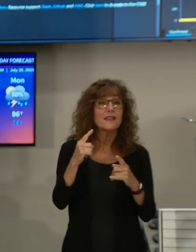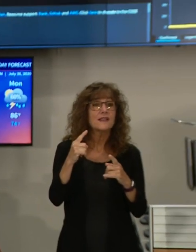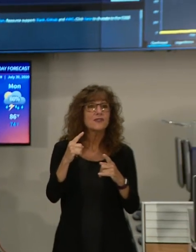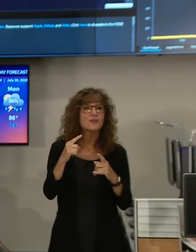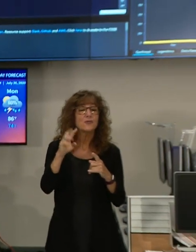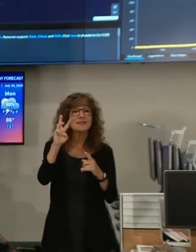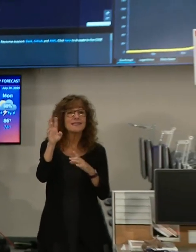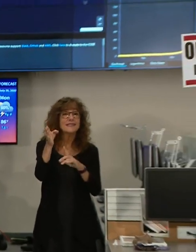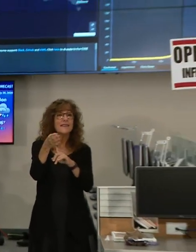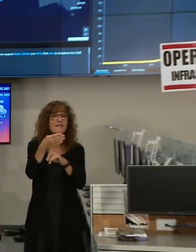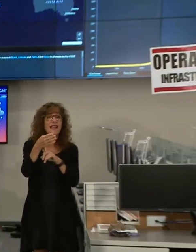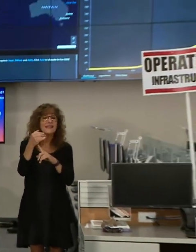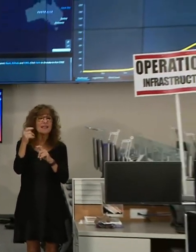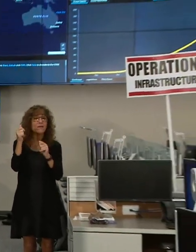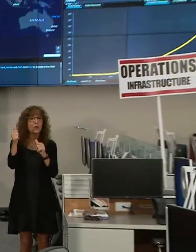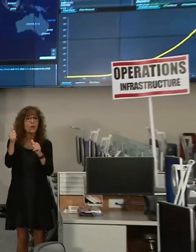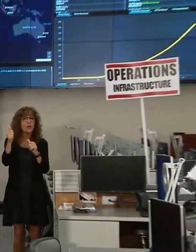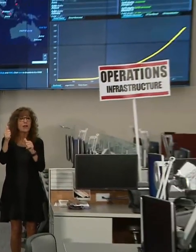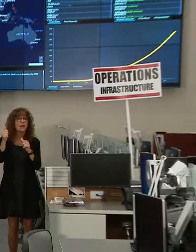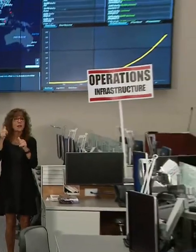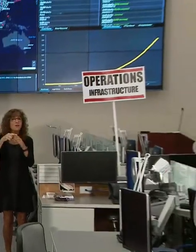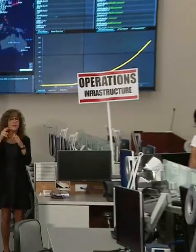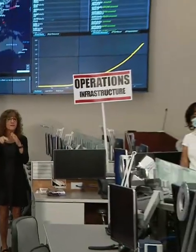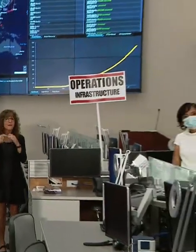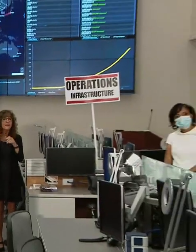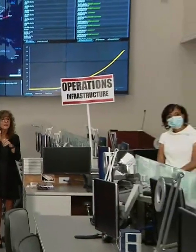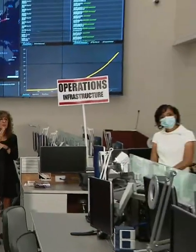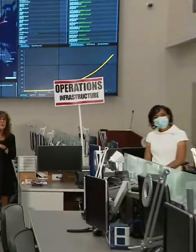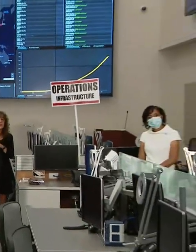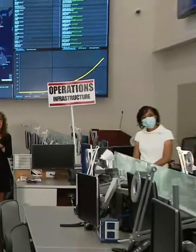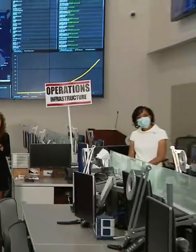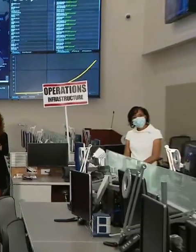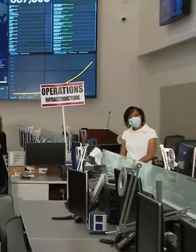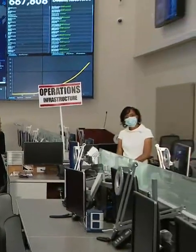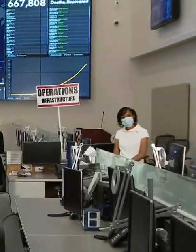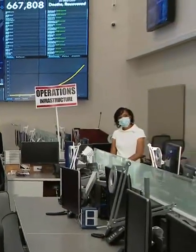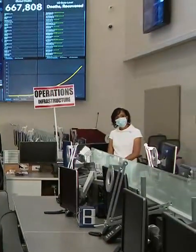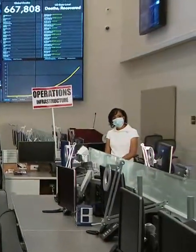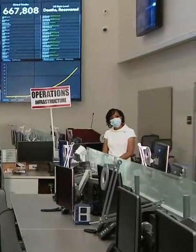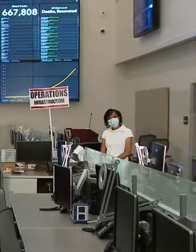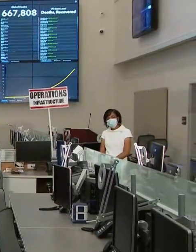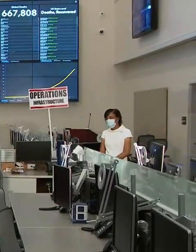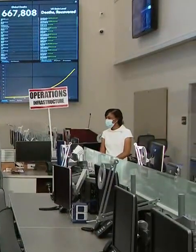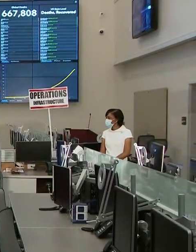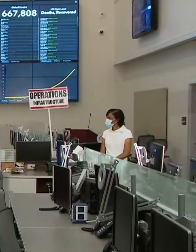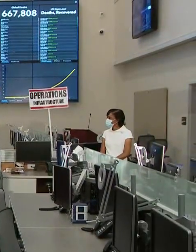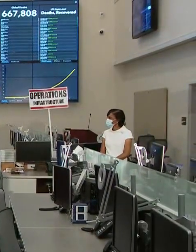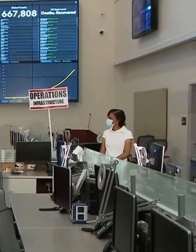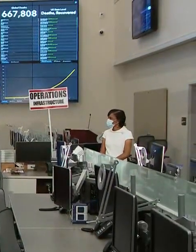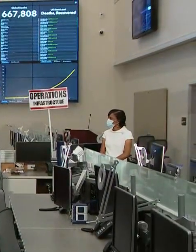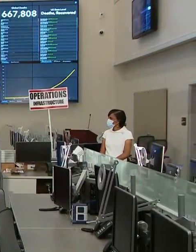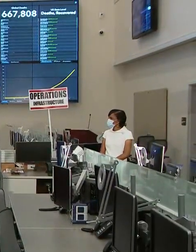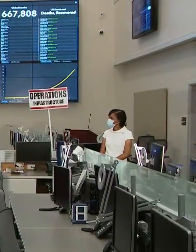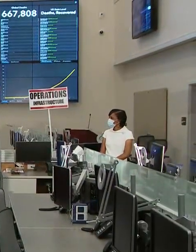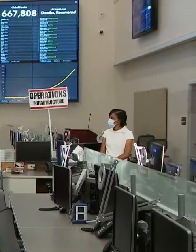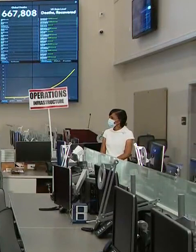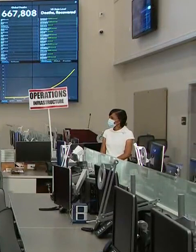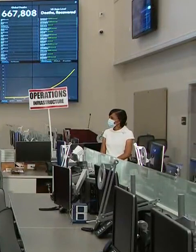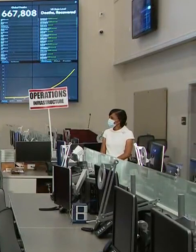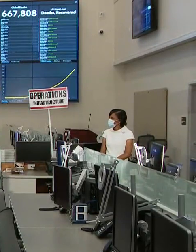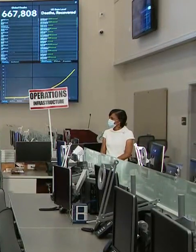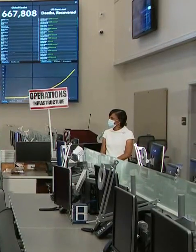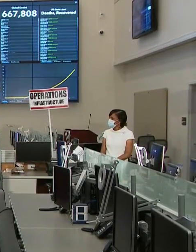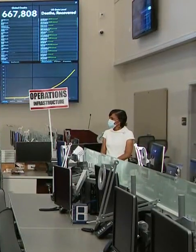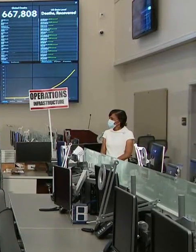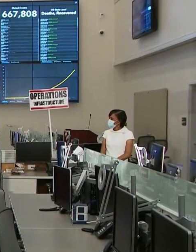Flags. Apparently they have a quicker turnaround because they're using the University of Maryland Health Center. Are you at the point where you suggest that to people maybe